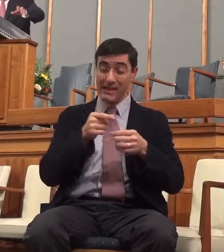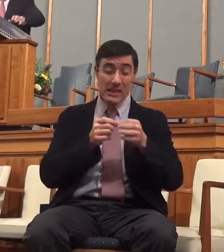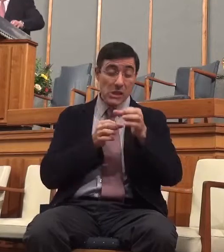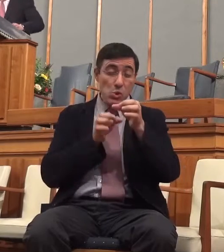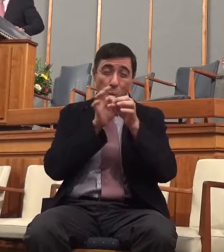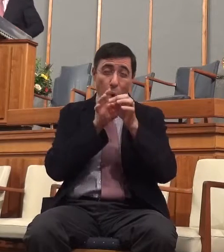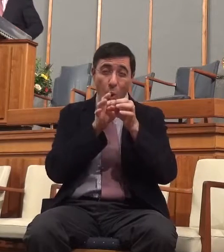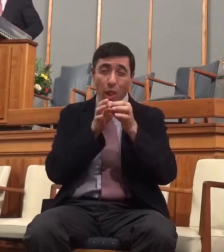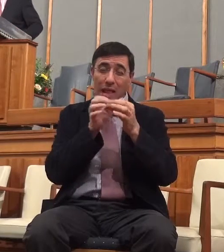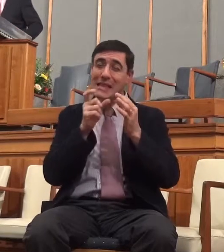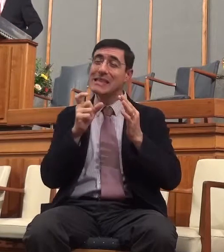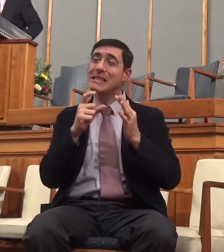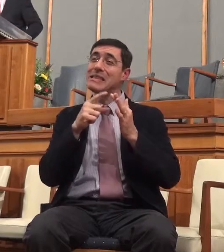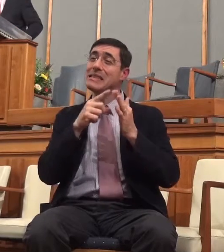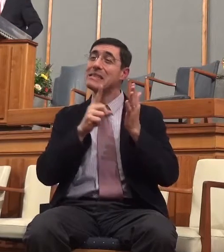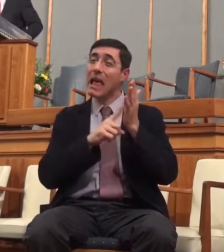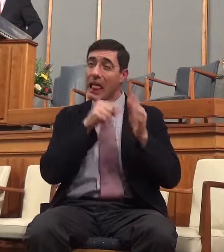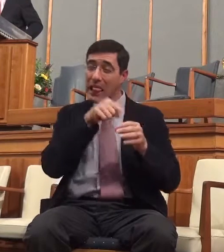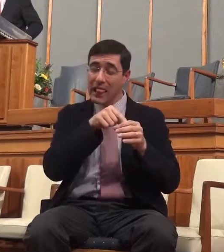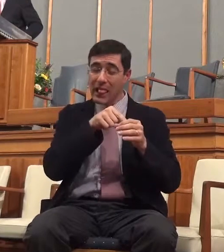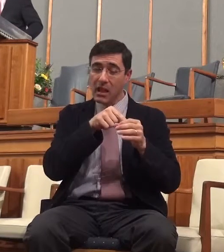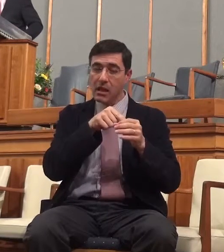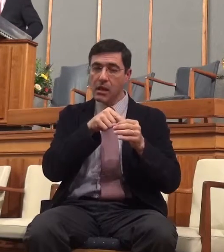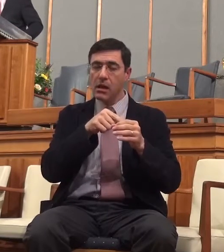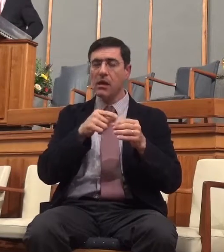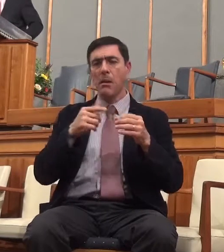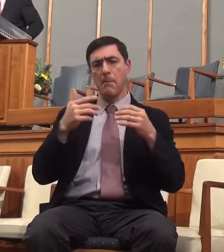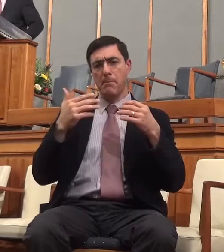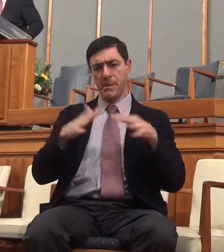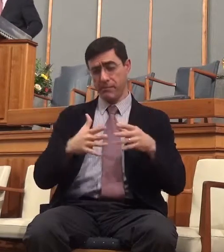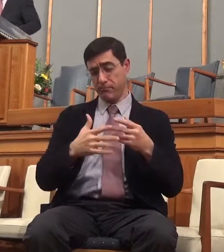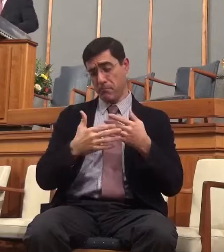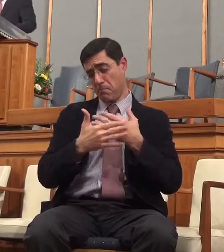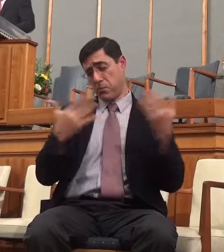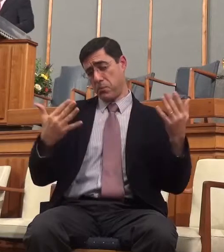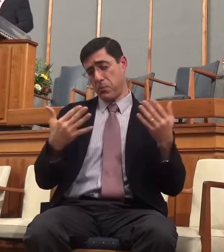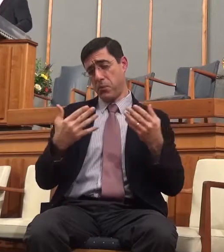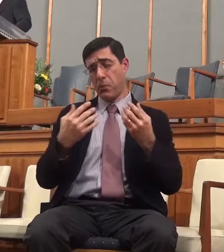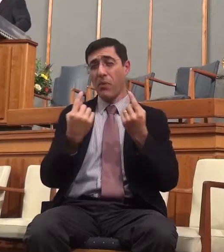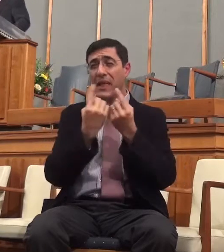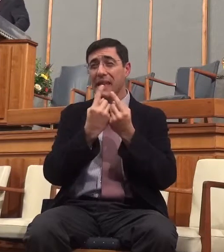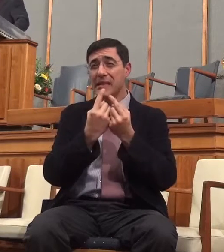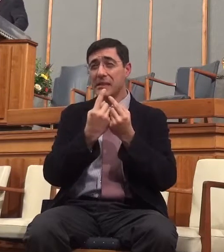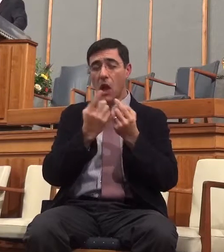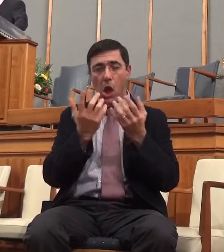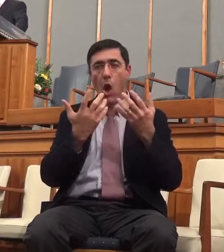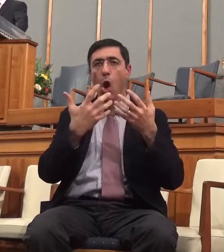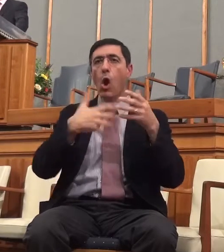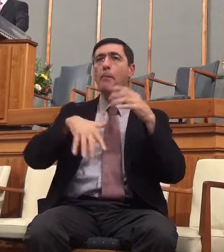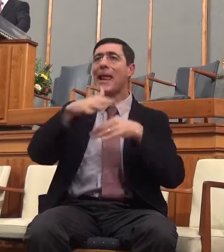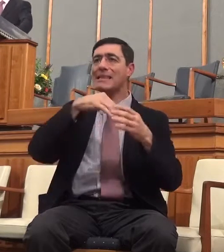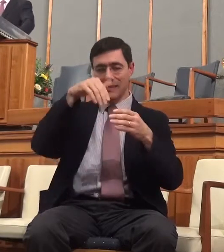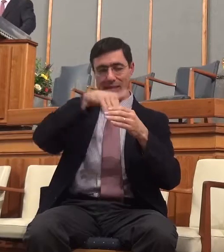of life must have been imported from somewhere else. And now they say, and this is what all